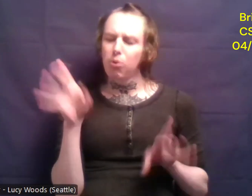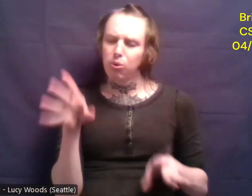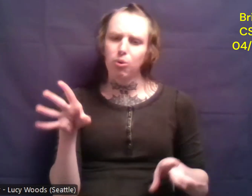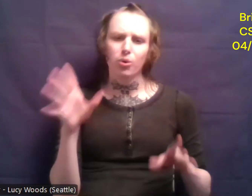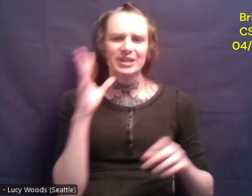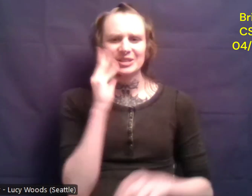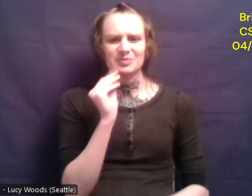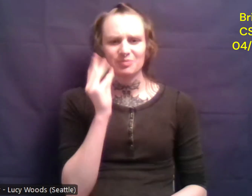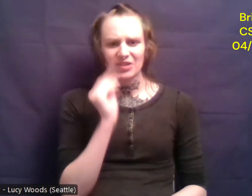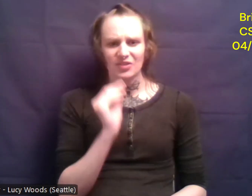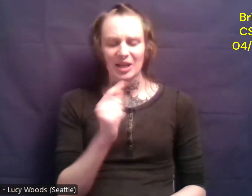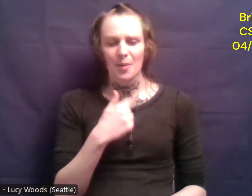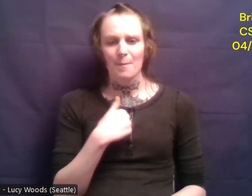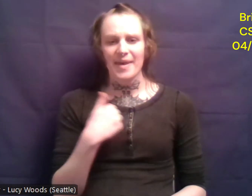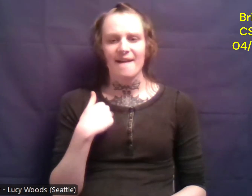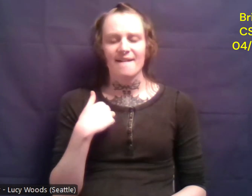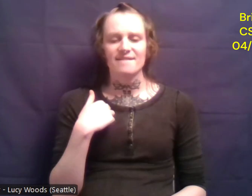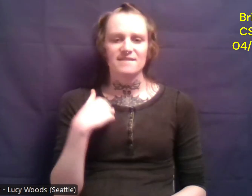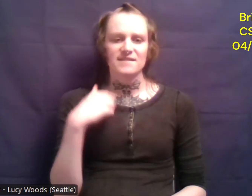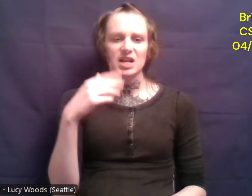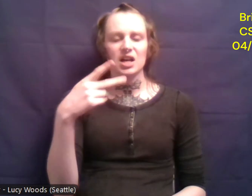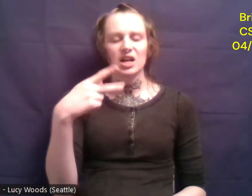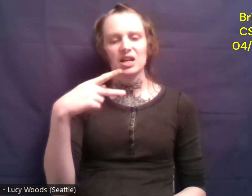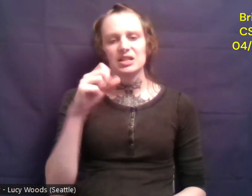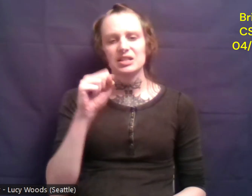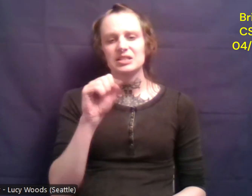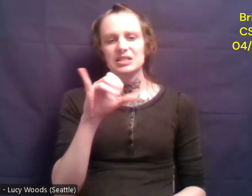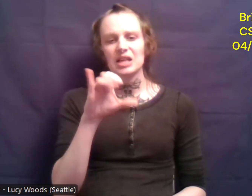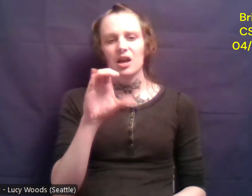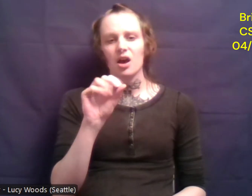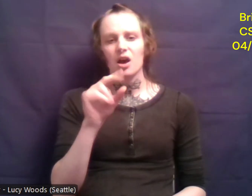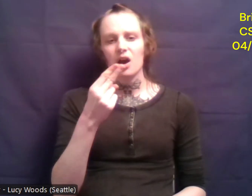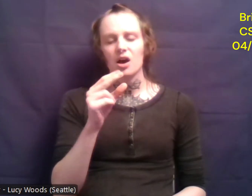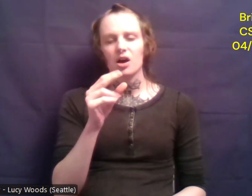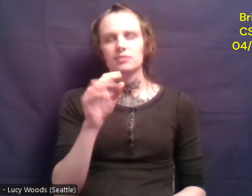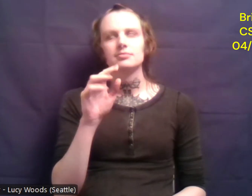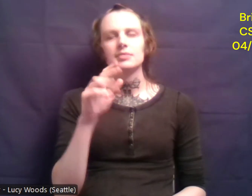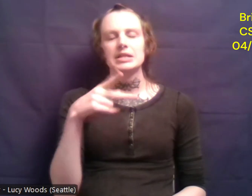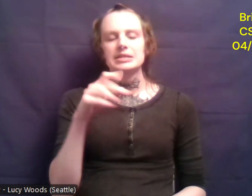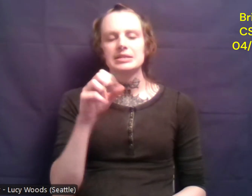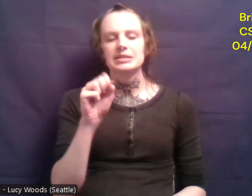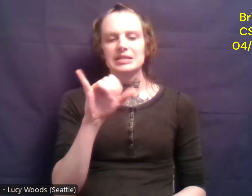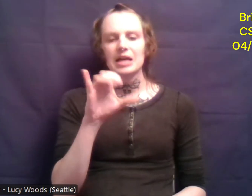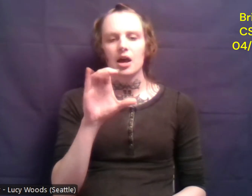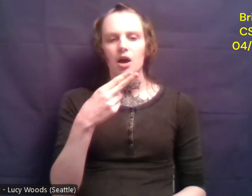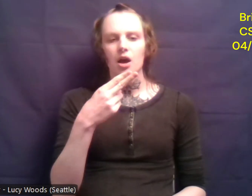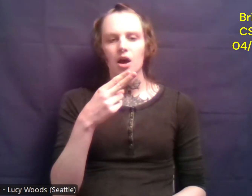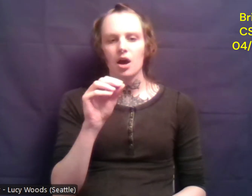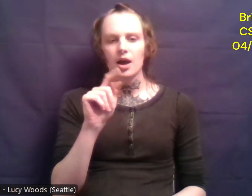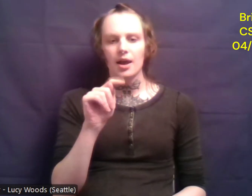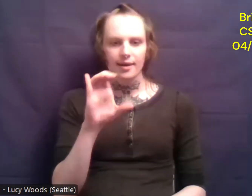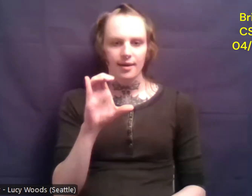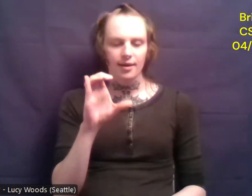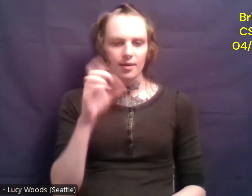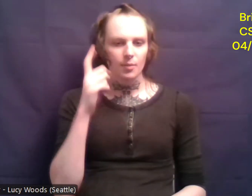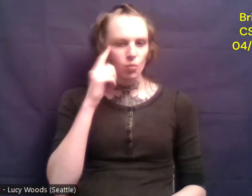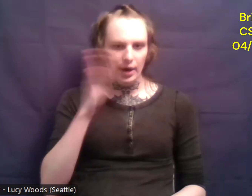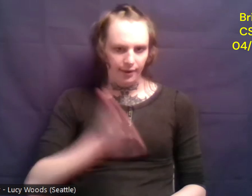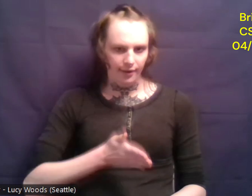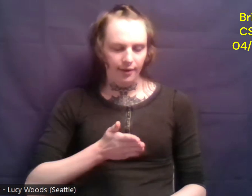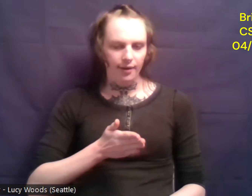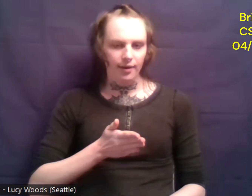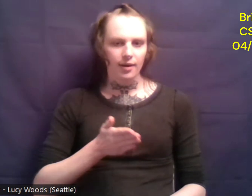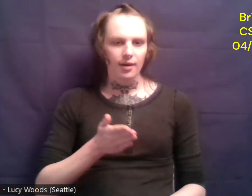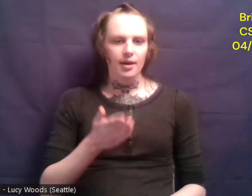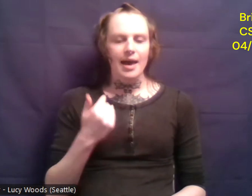had a psychotic break. Um, I was experimenting with outside